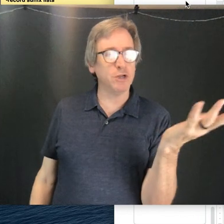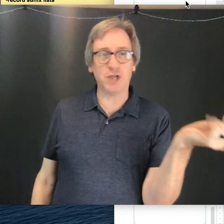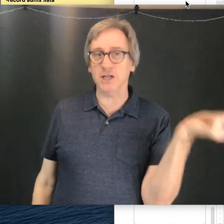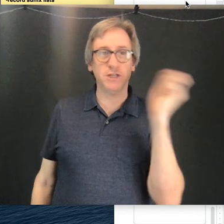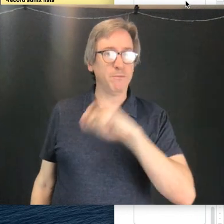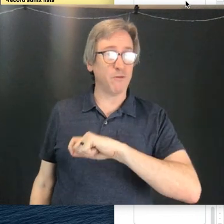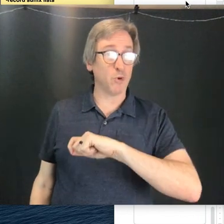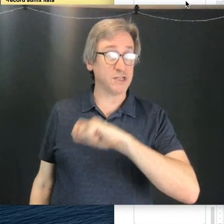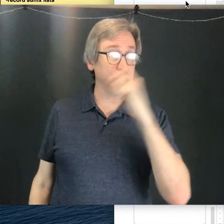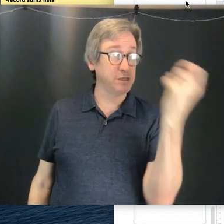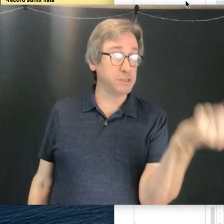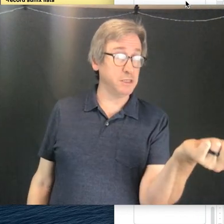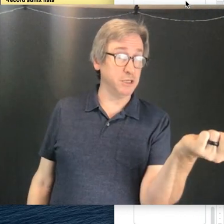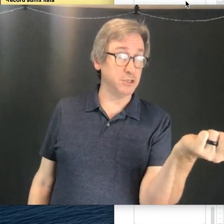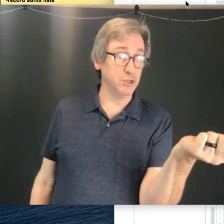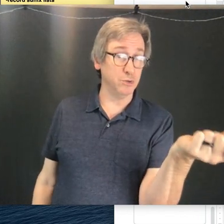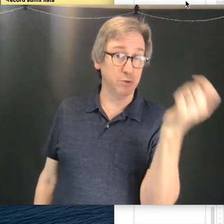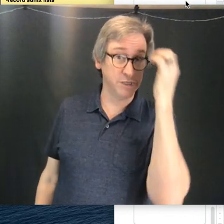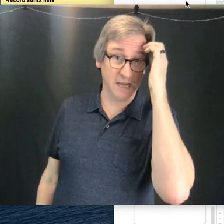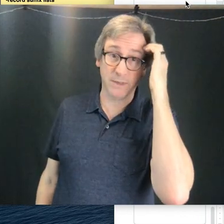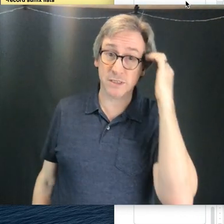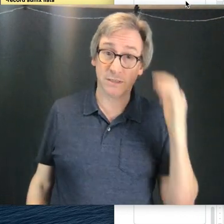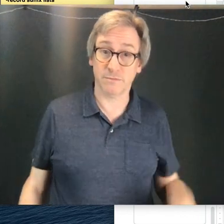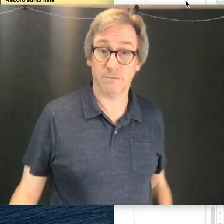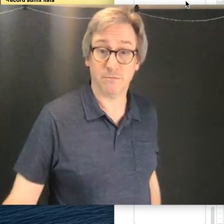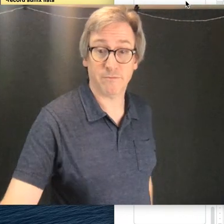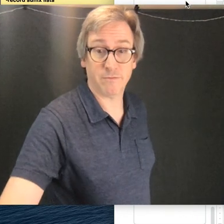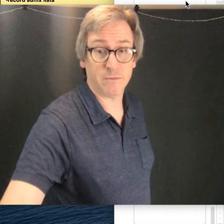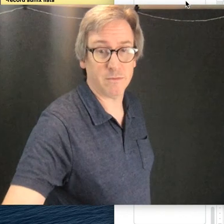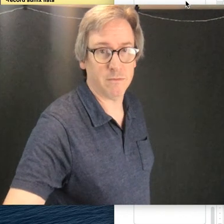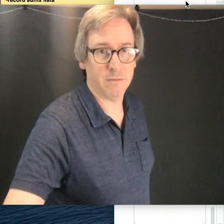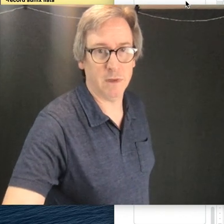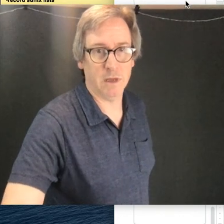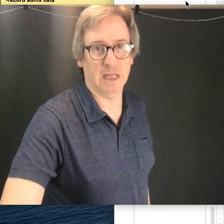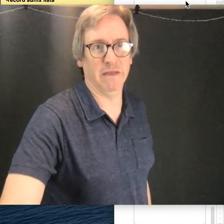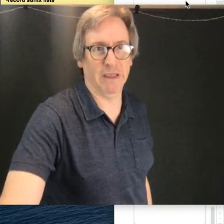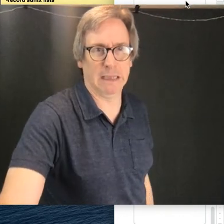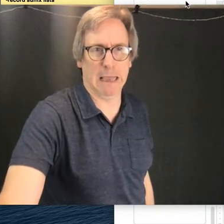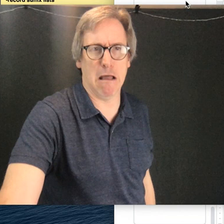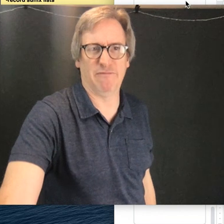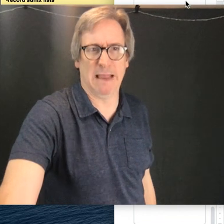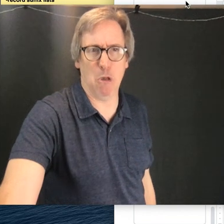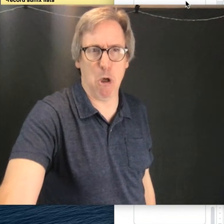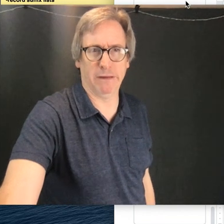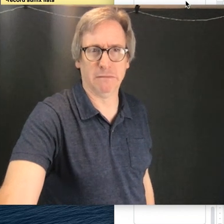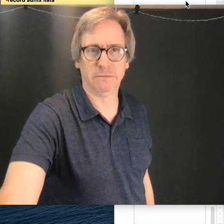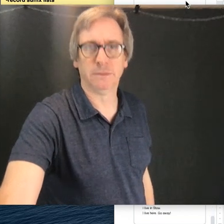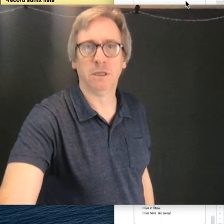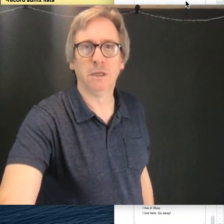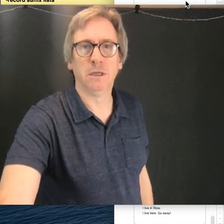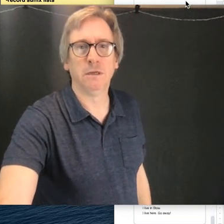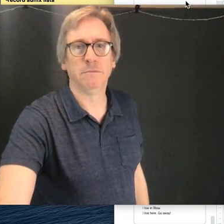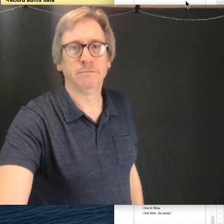And you can change them from questions into statements. I live here. Get off my lawn.